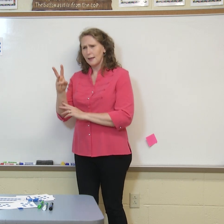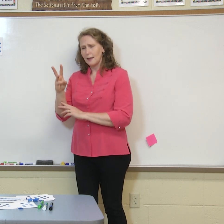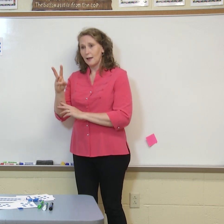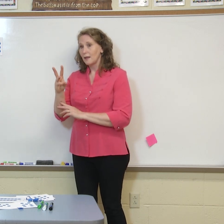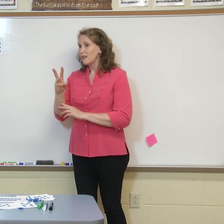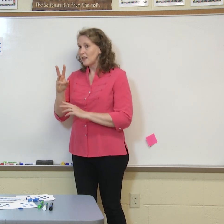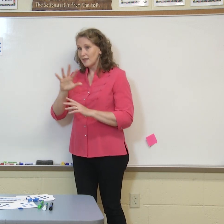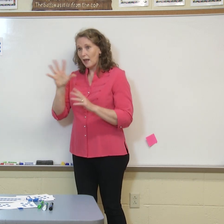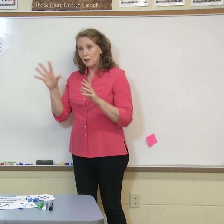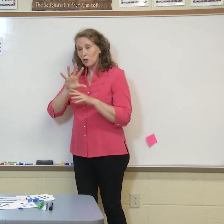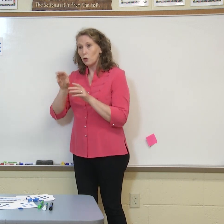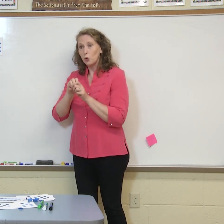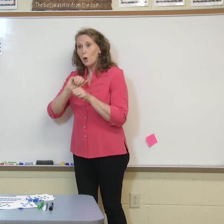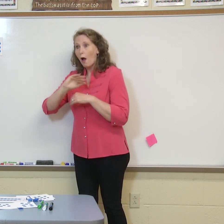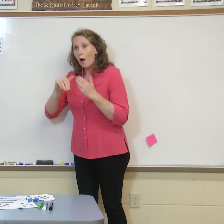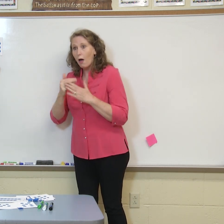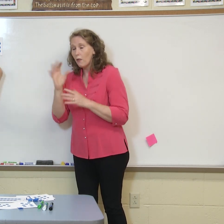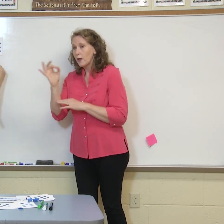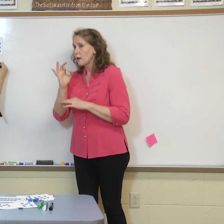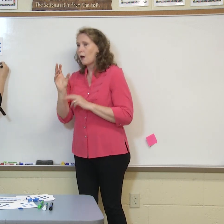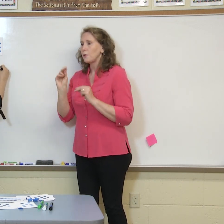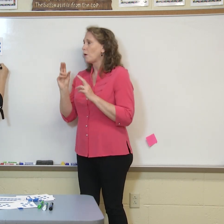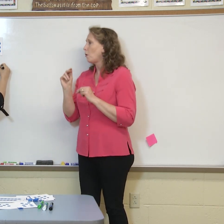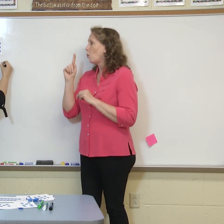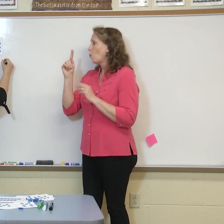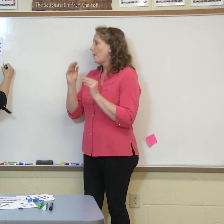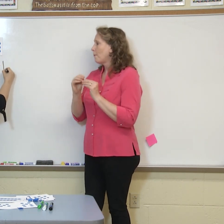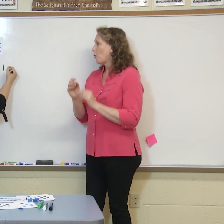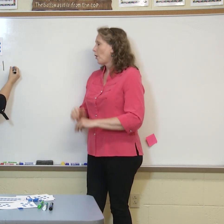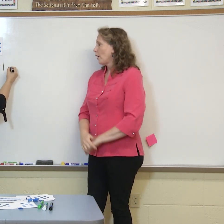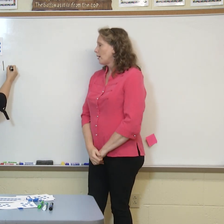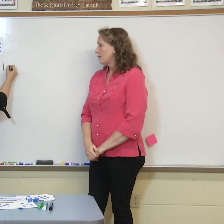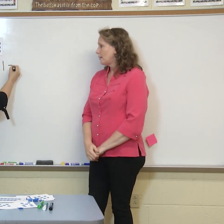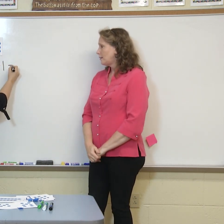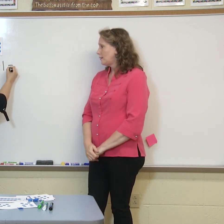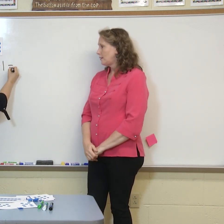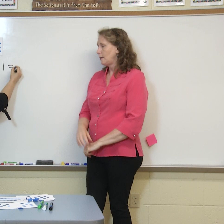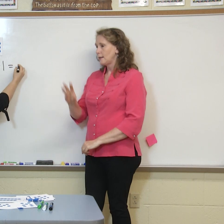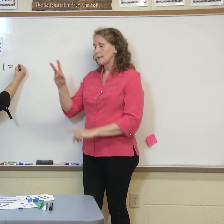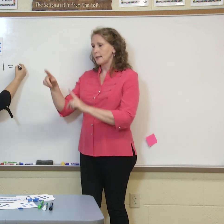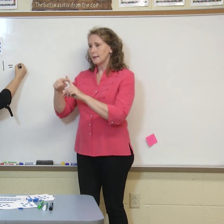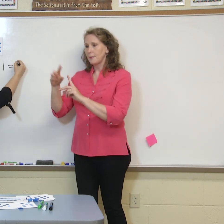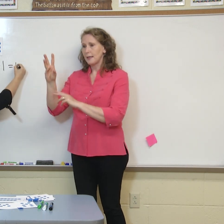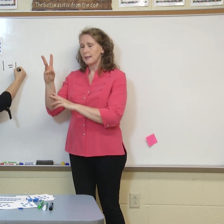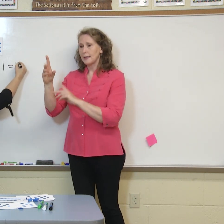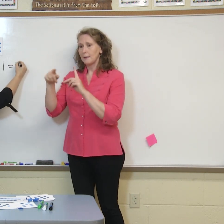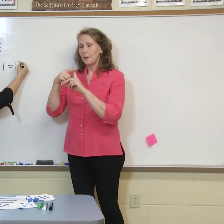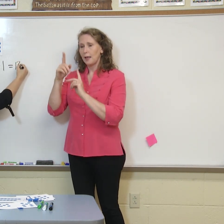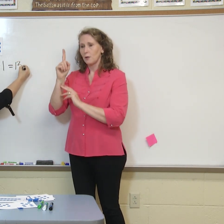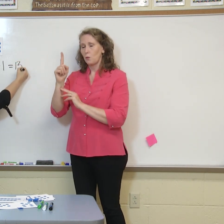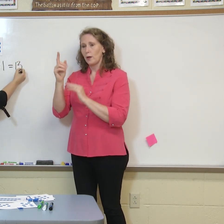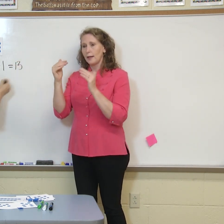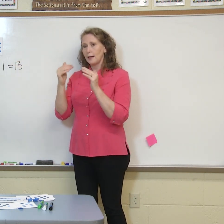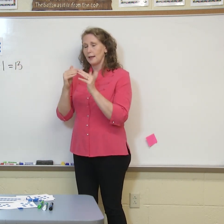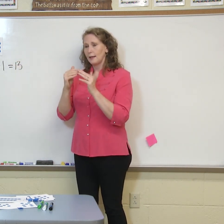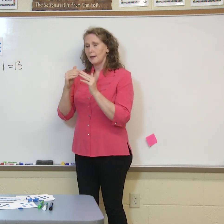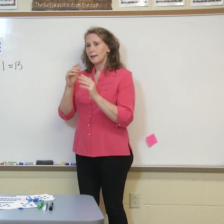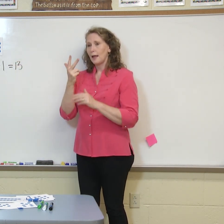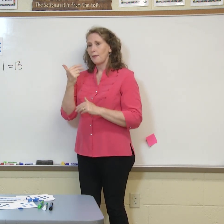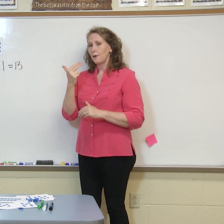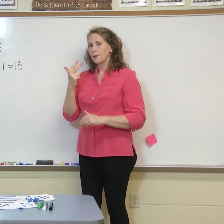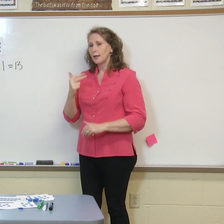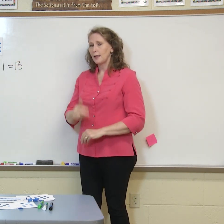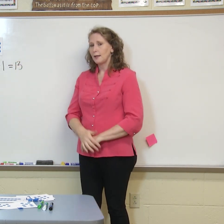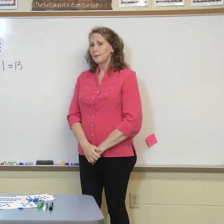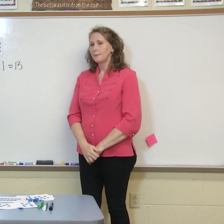the dots? Oh no, there's that one more. 6 and 6 and 1 are